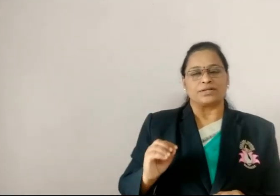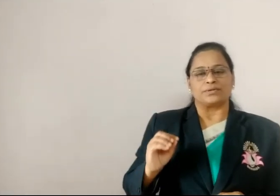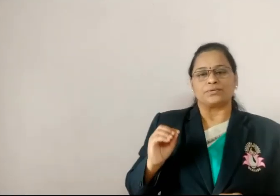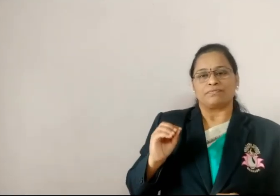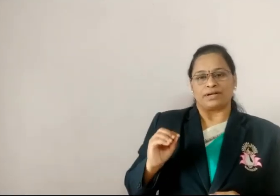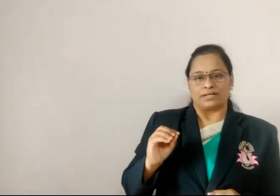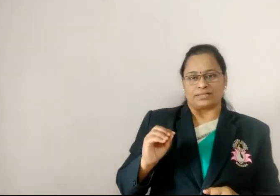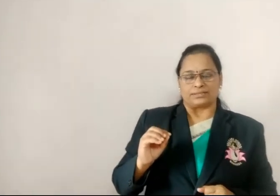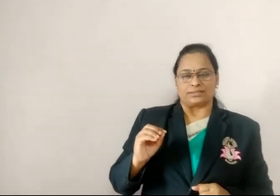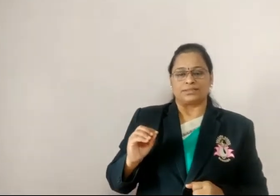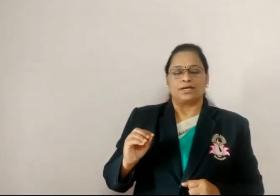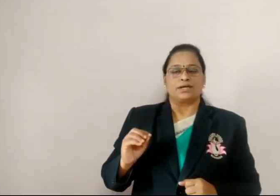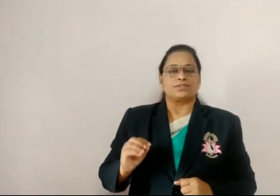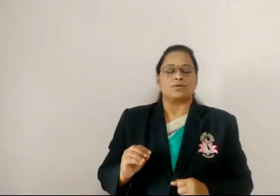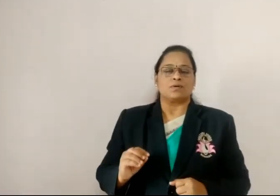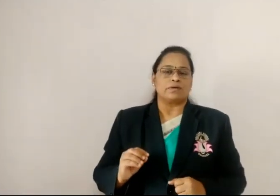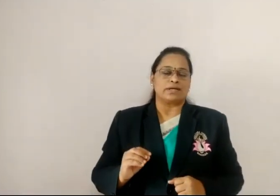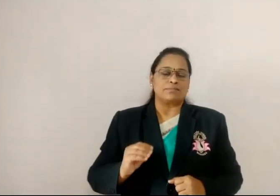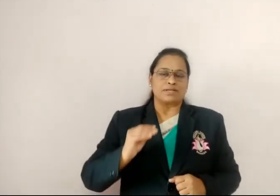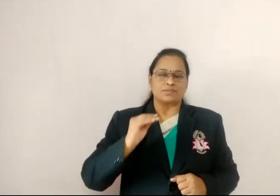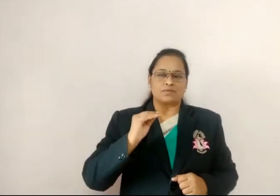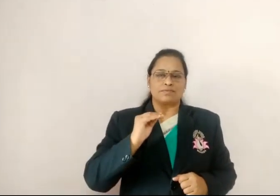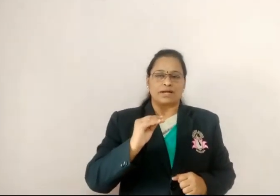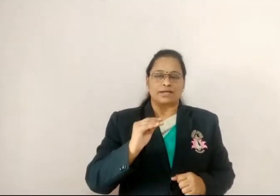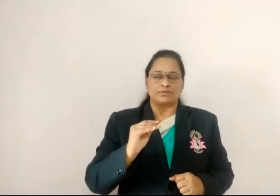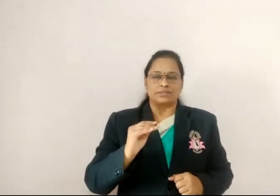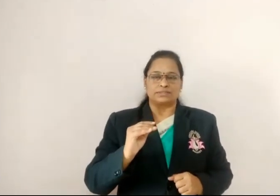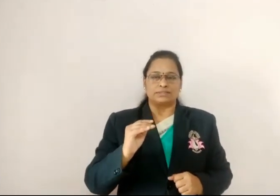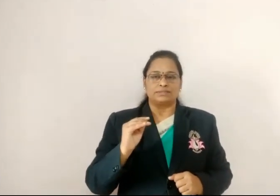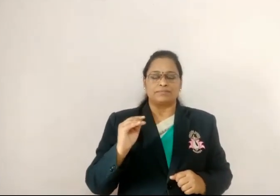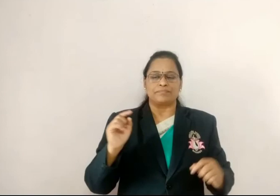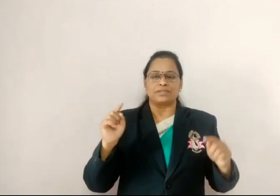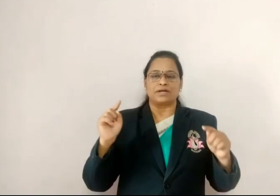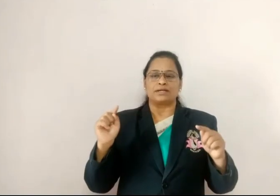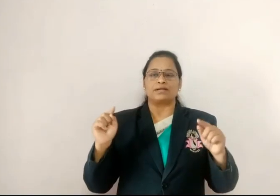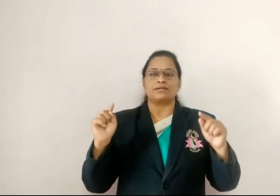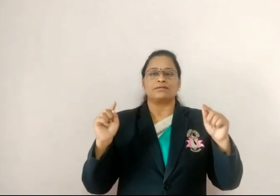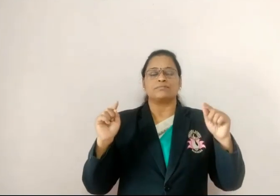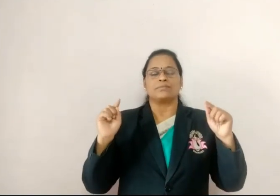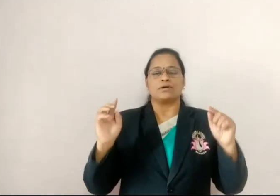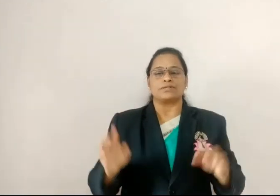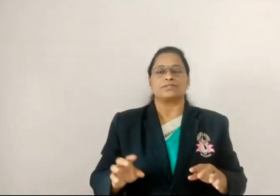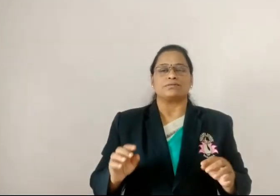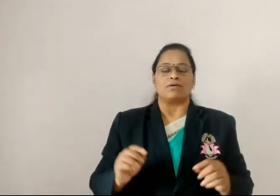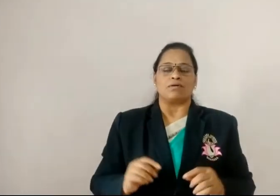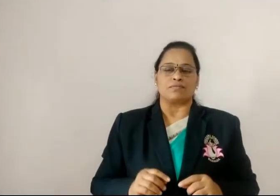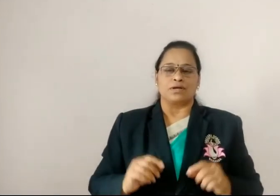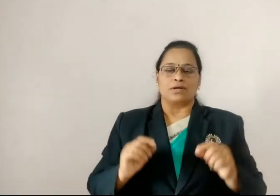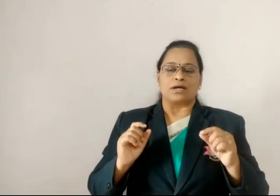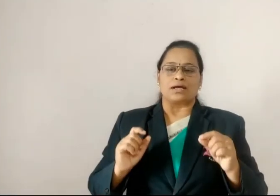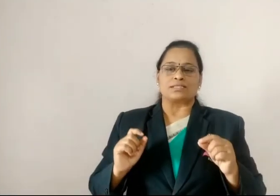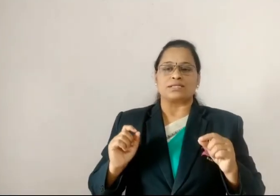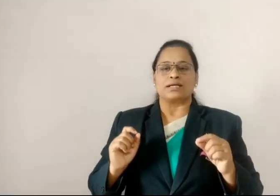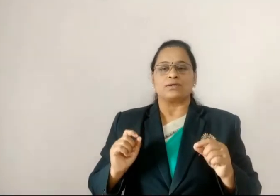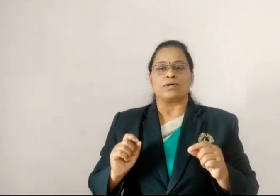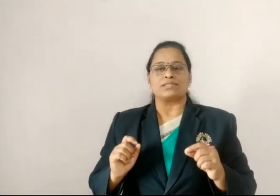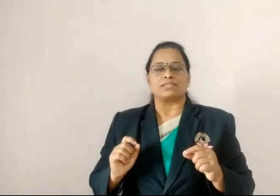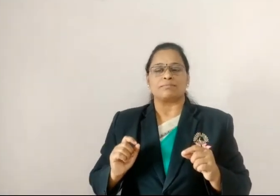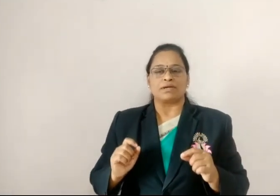to fatty acids. So, in place of glycolysis, direct production of acetyl coenzyme A will